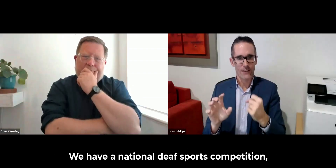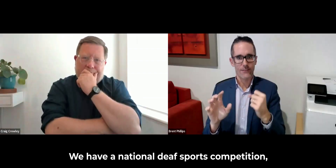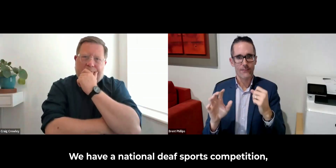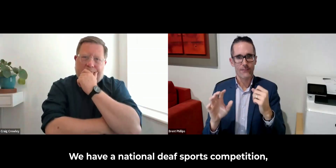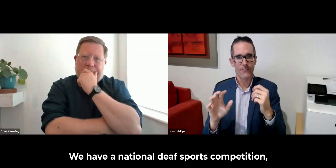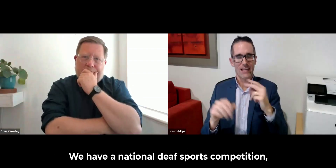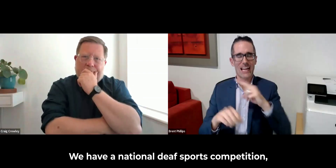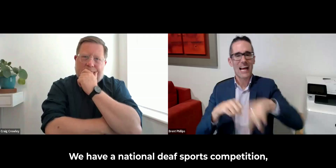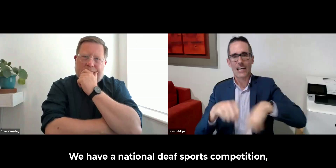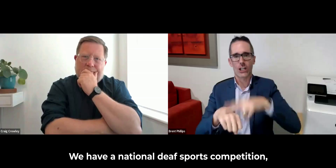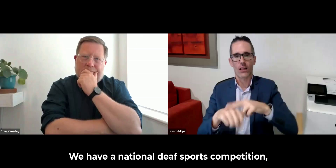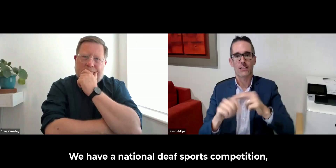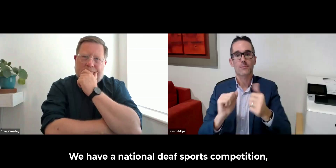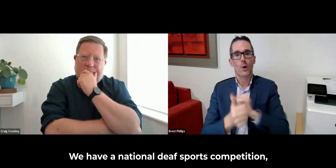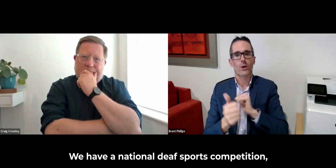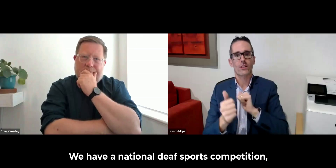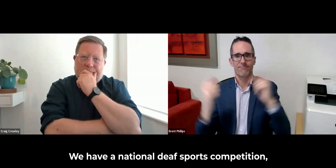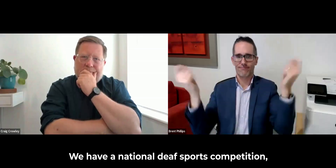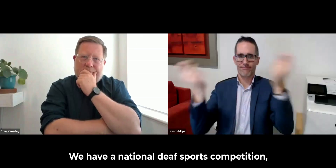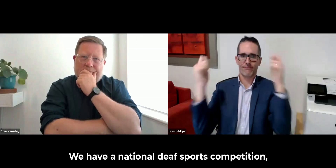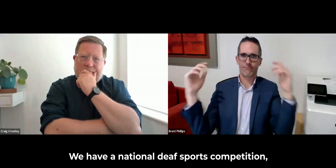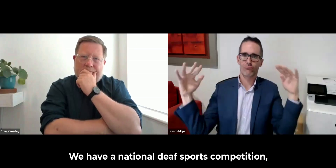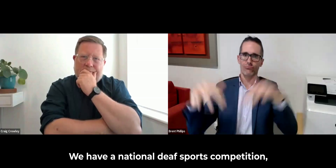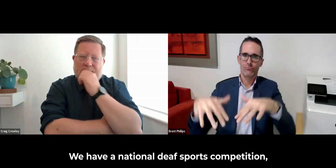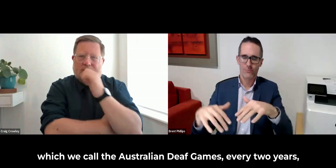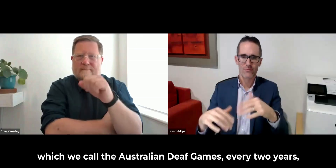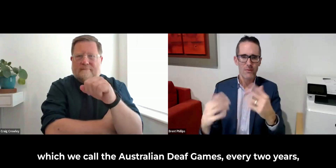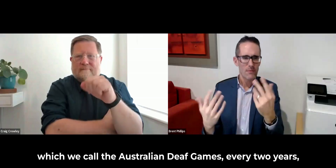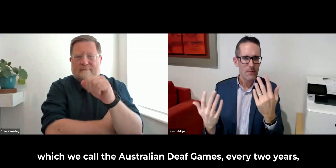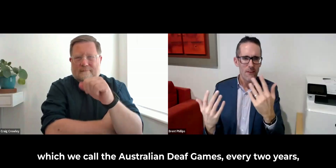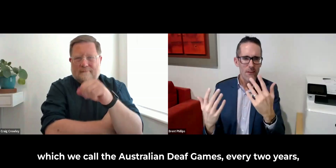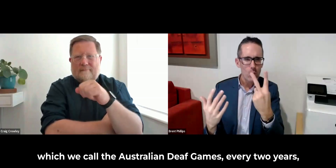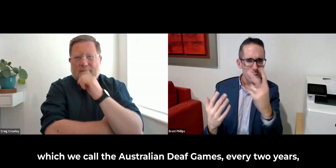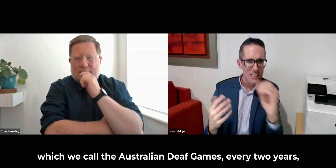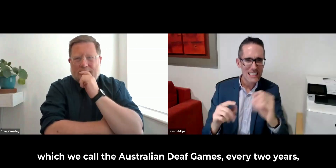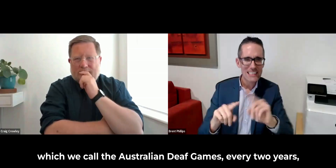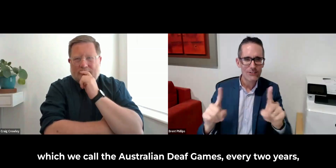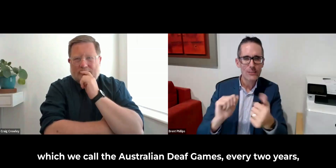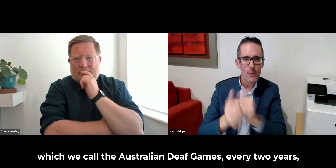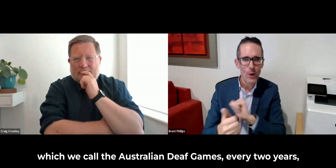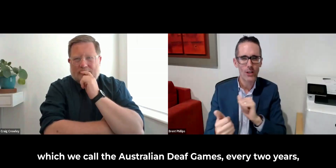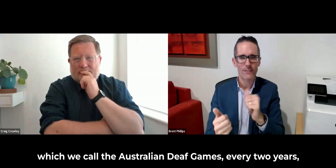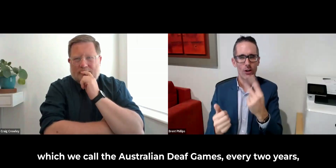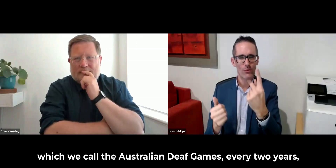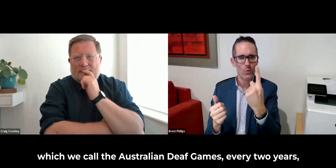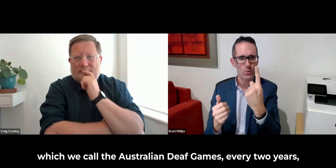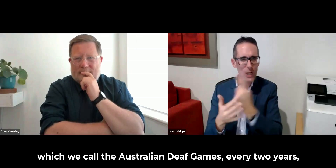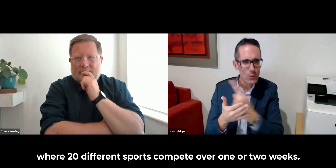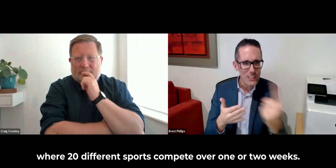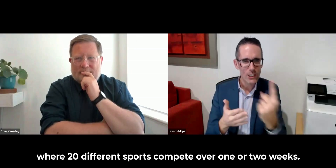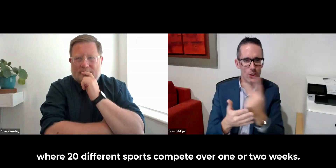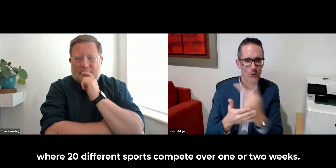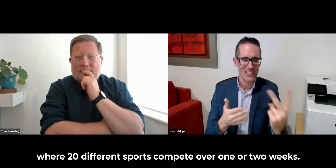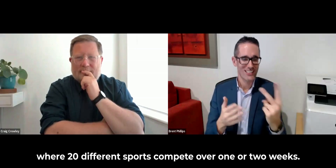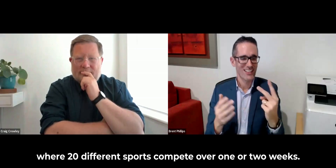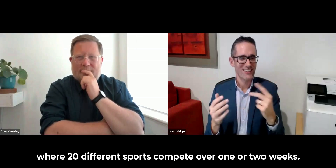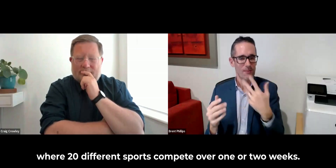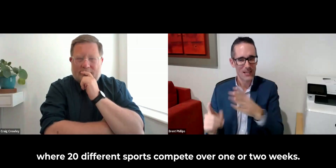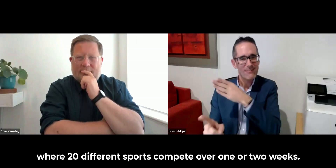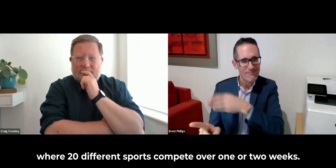have a national deaf sporting competition, which we call the Australian Deaf Games, every 2 years, where 20 different sports compete